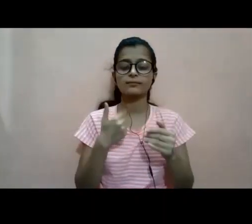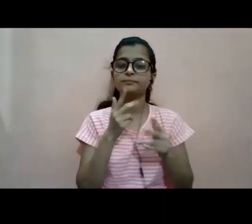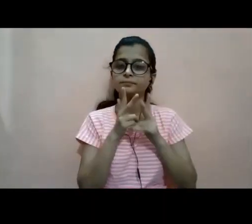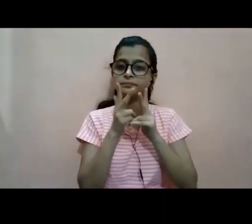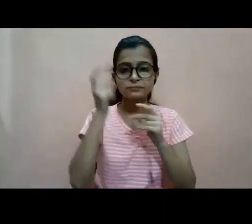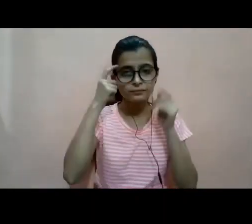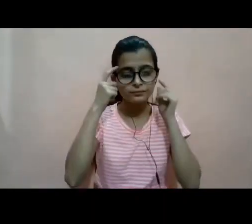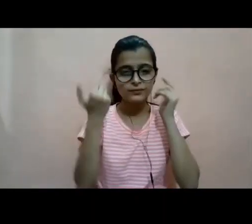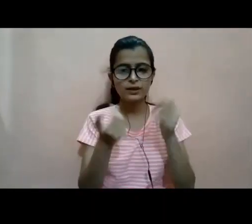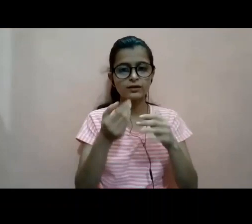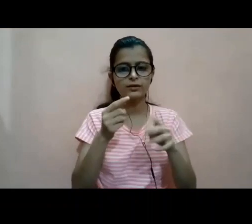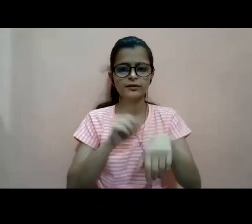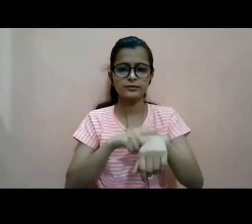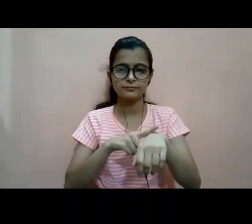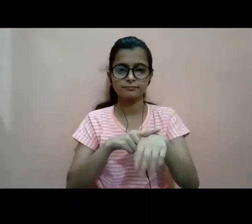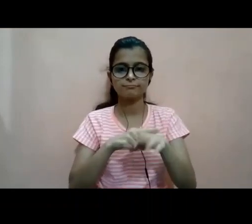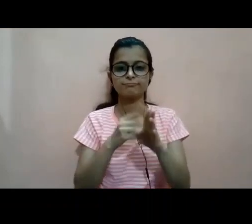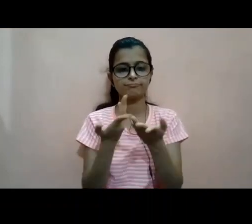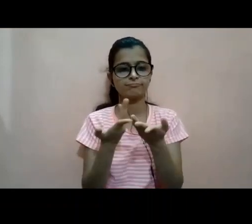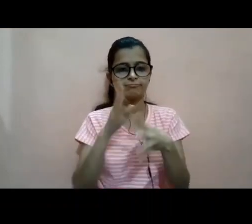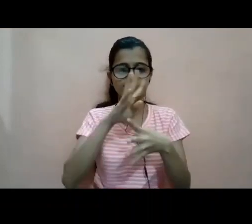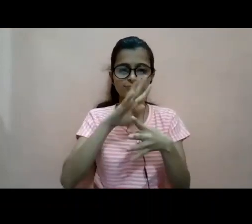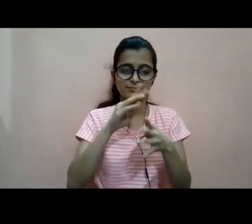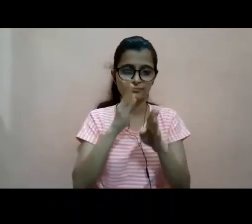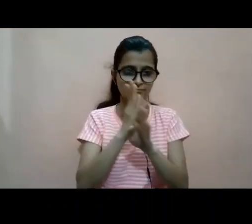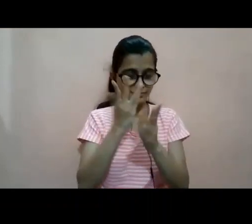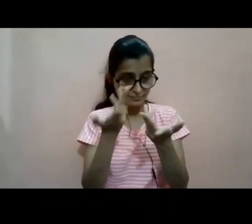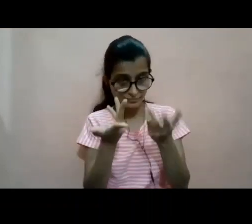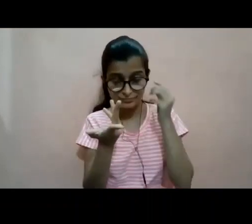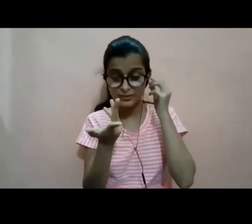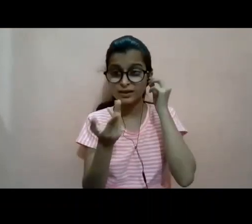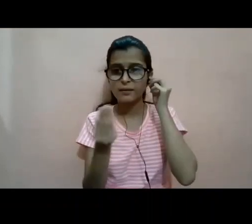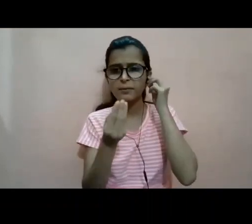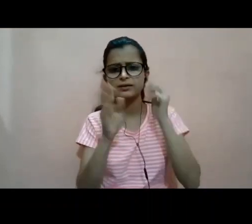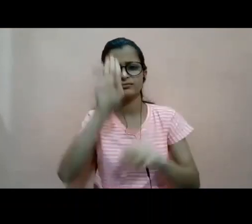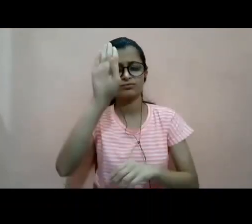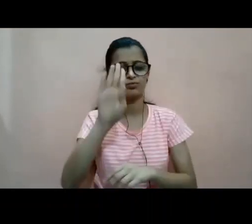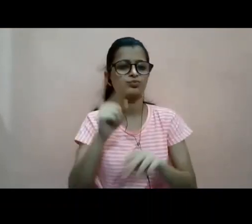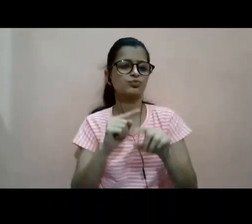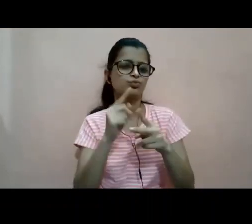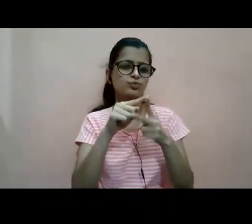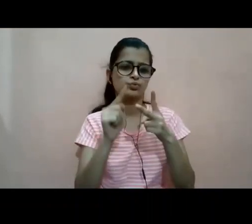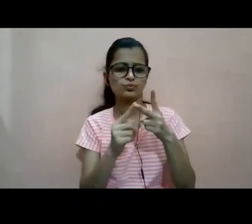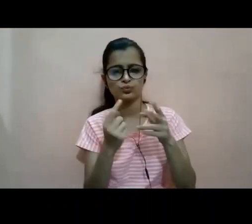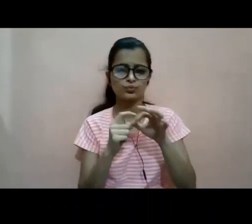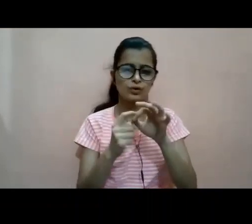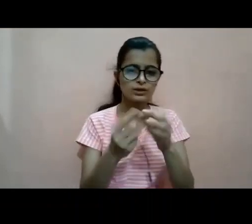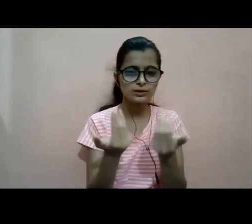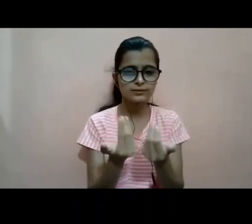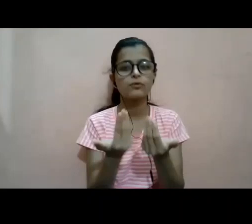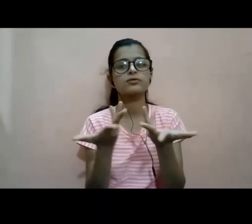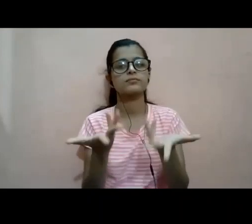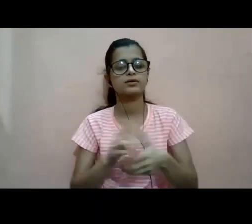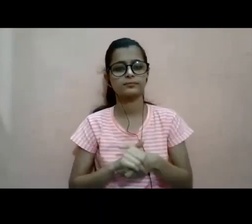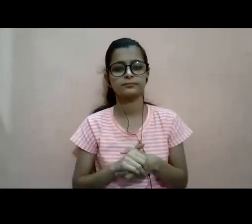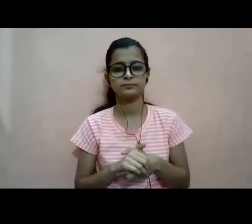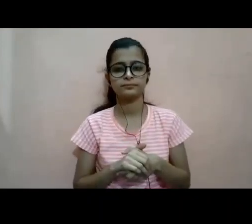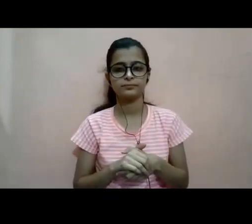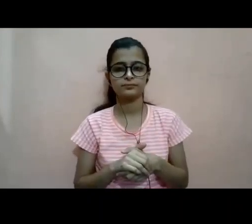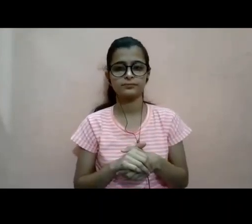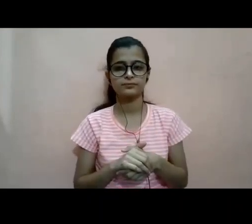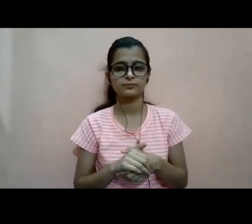questions because one hand is raised there and one question is there in the question in the chat. So XB, I don't know who that